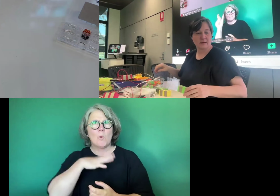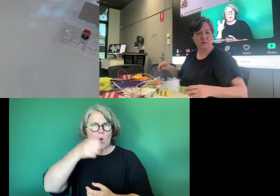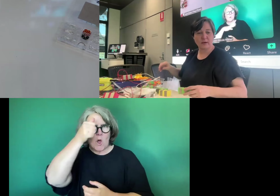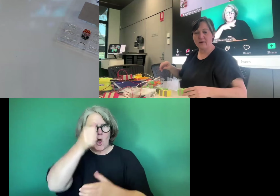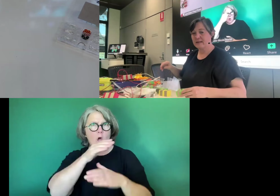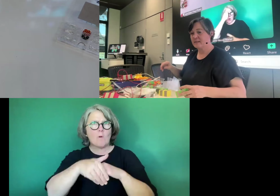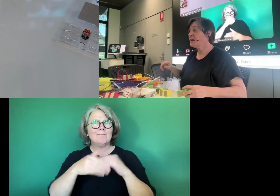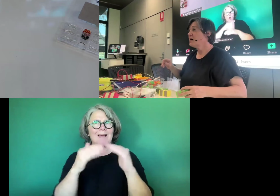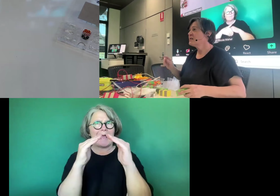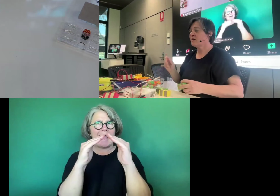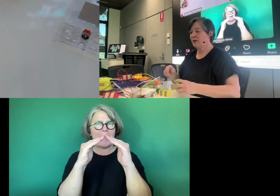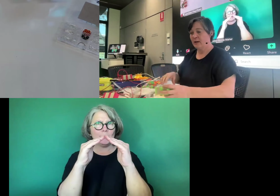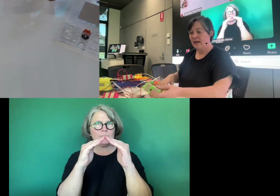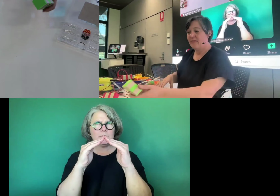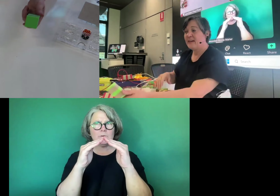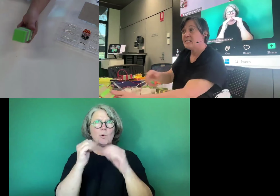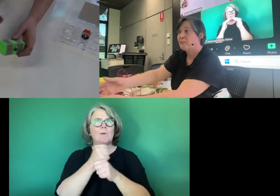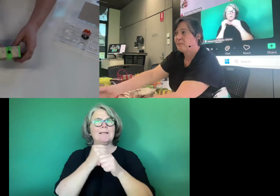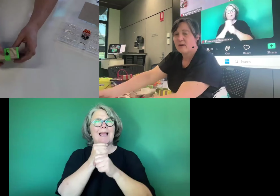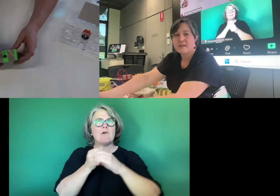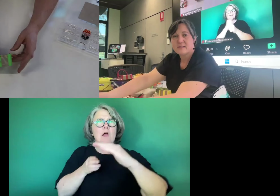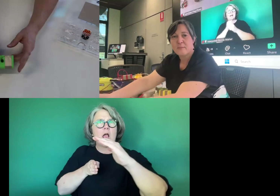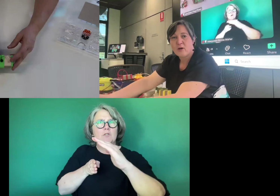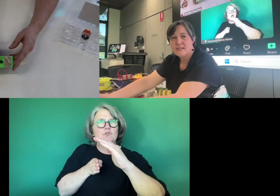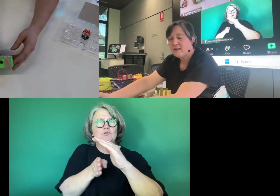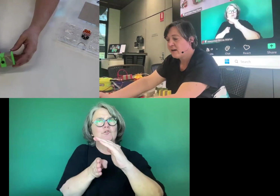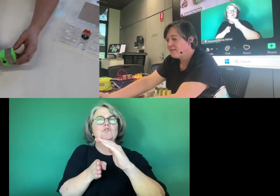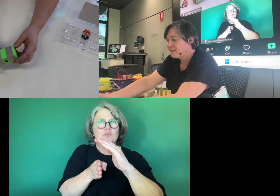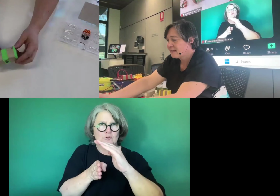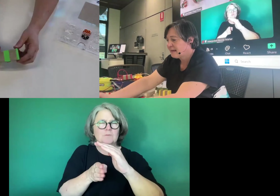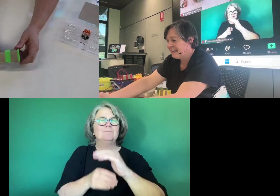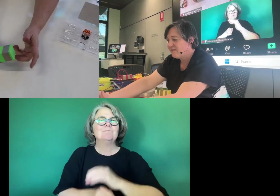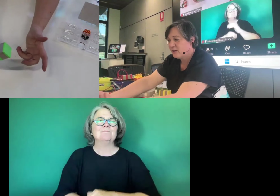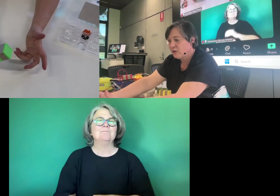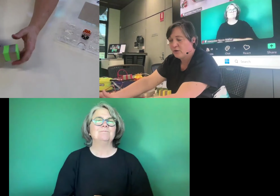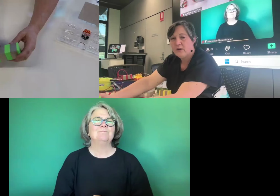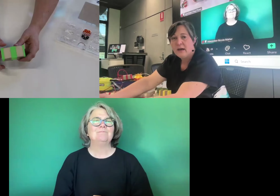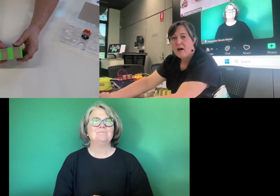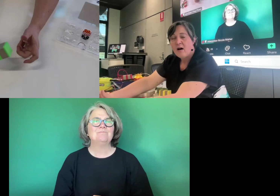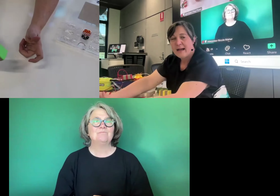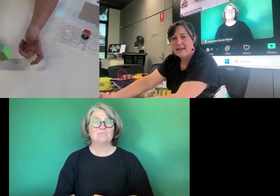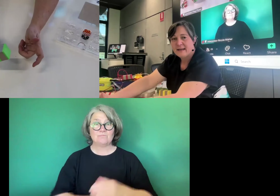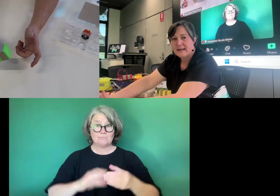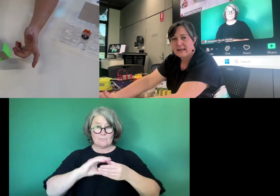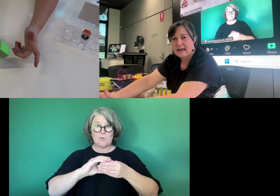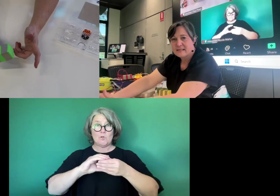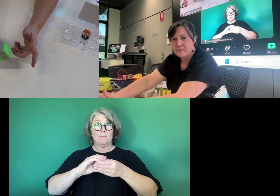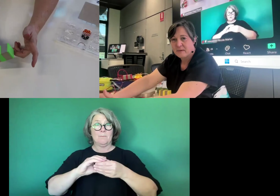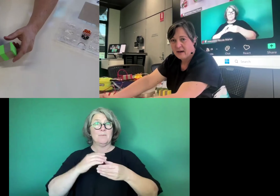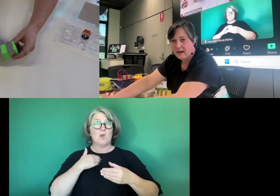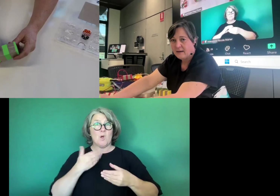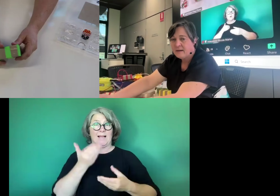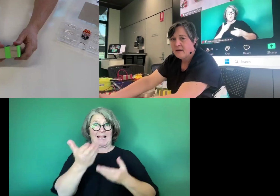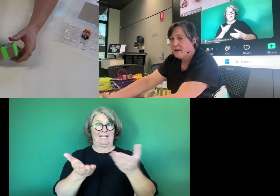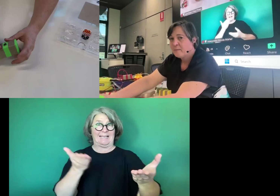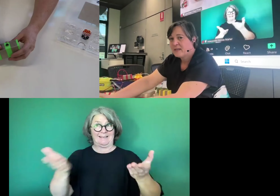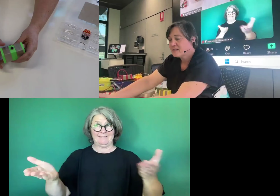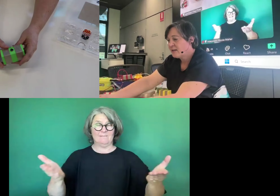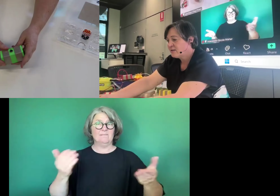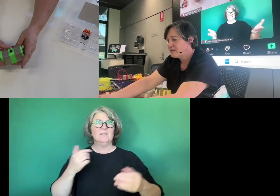Houses or garages. So these, the blocks that I've given you, I get custom